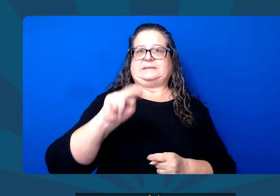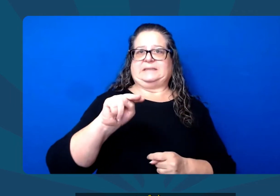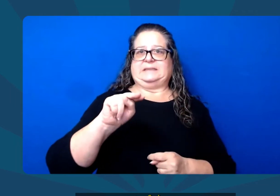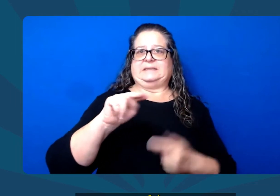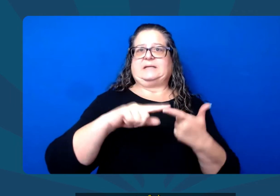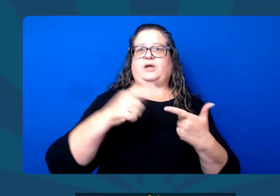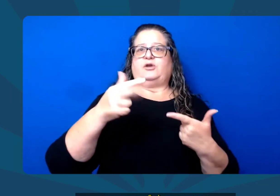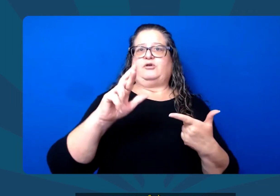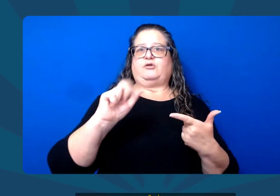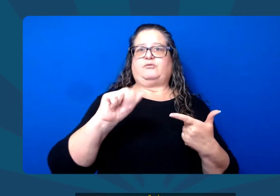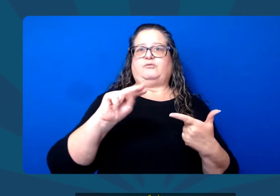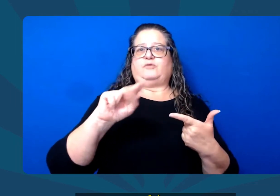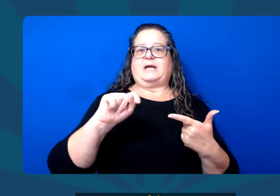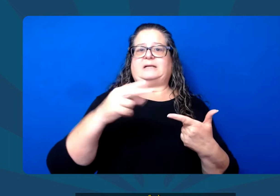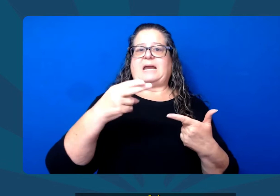of Peterson,